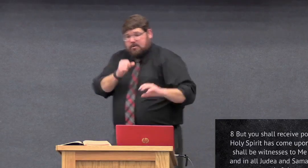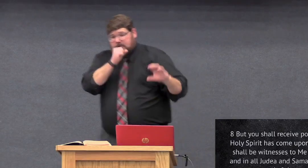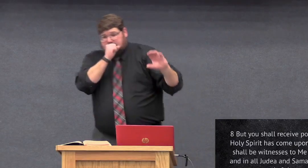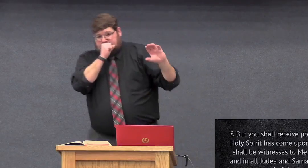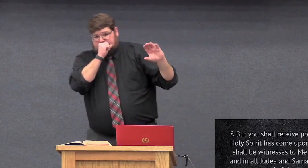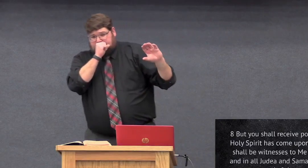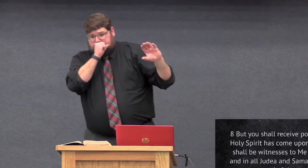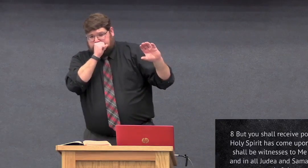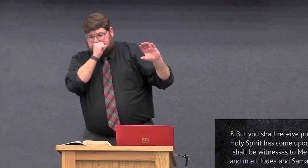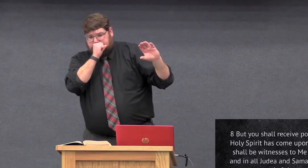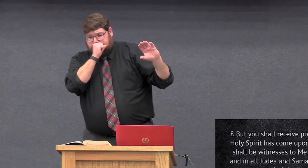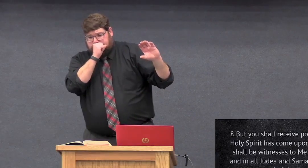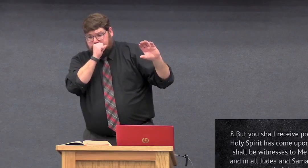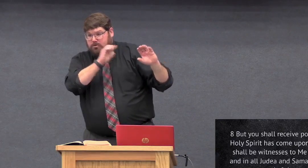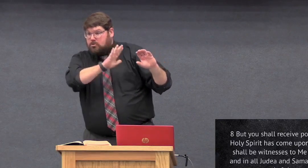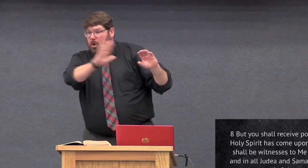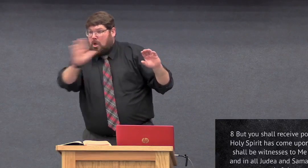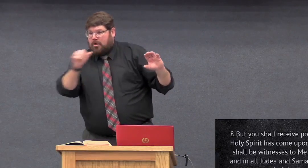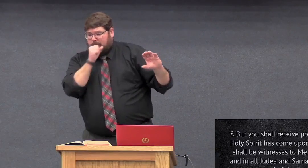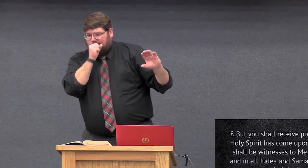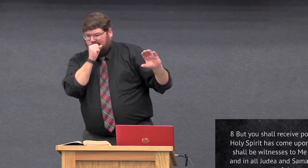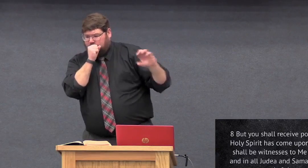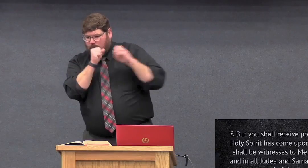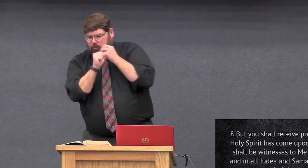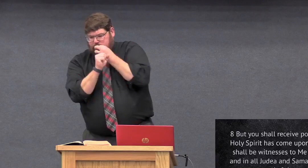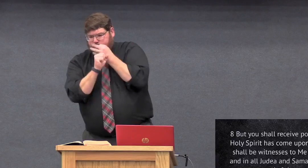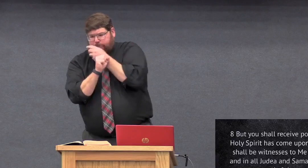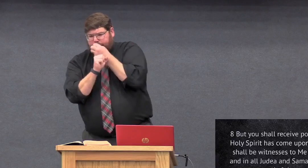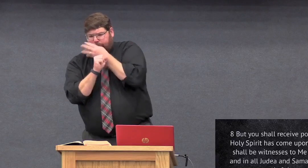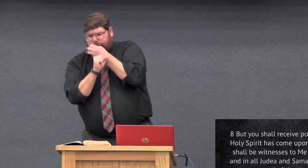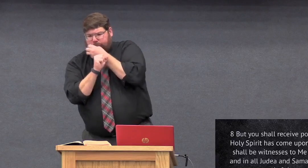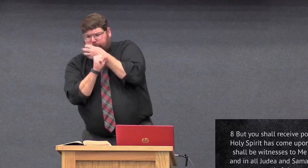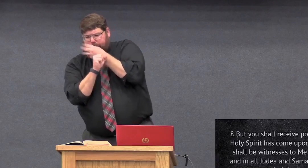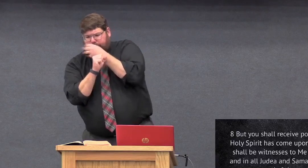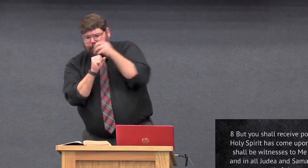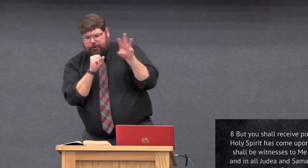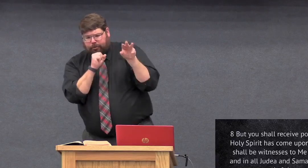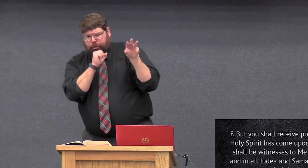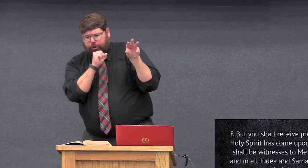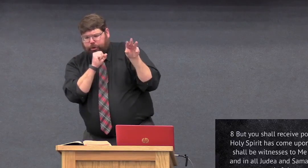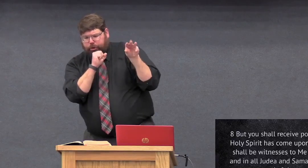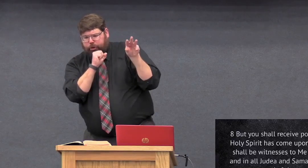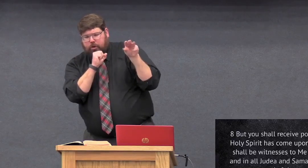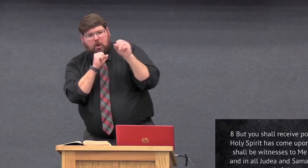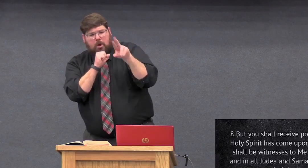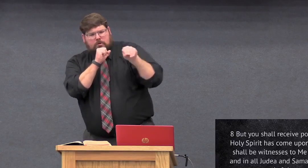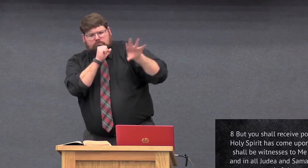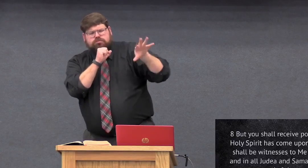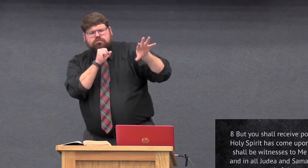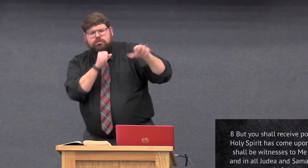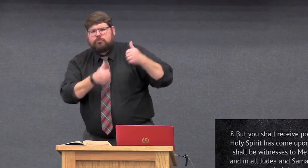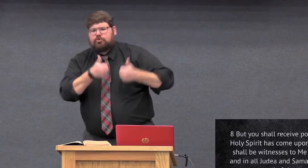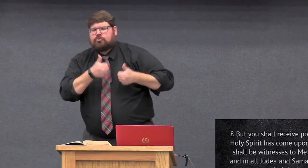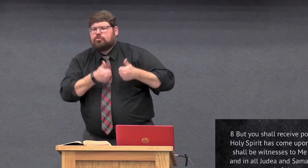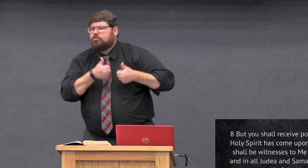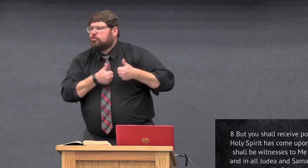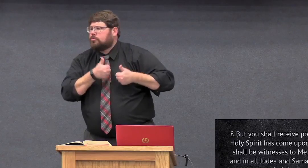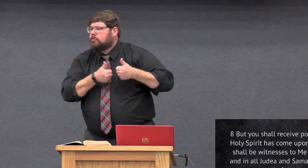So again, that's that trumpet sounding out. However, whatever kind of trumpet you have, is